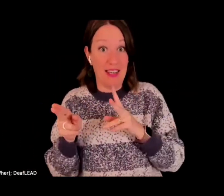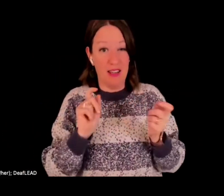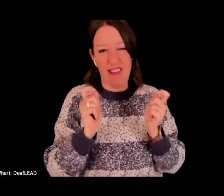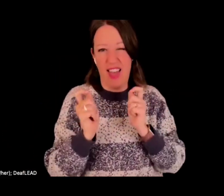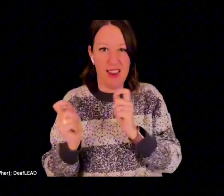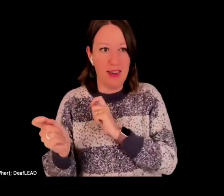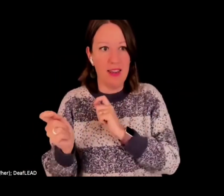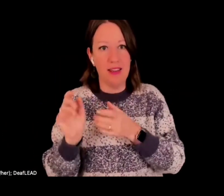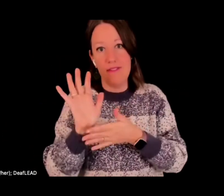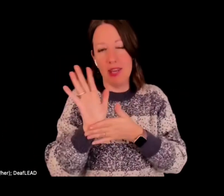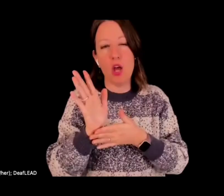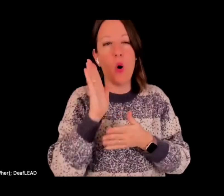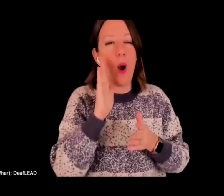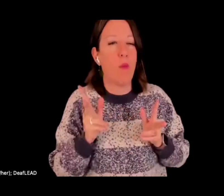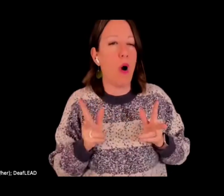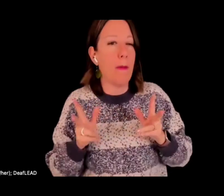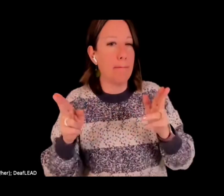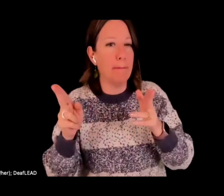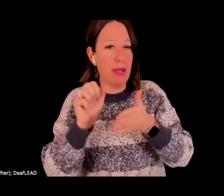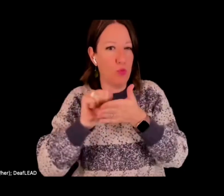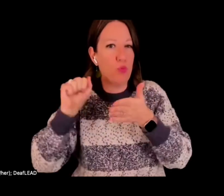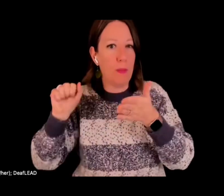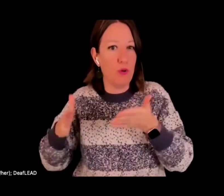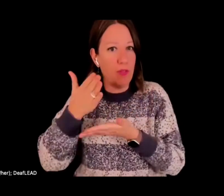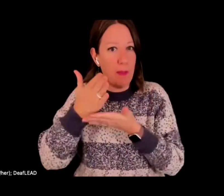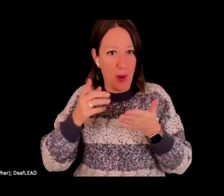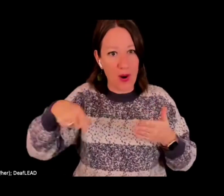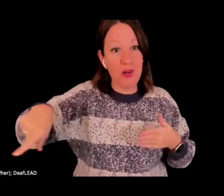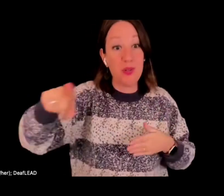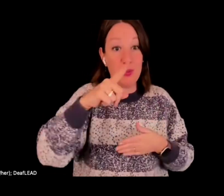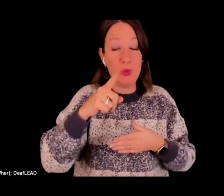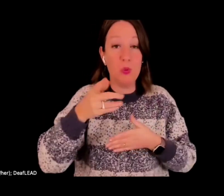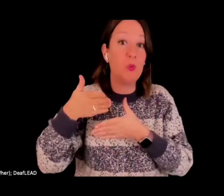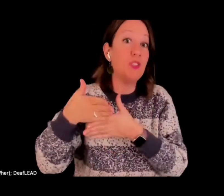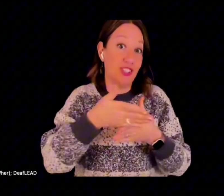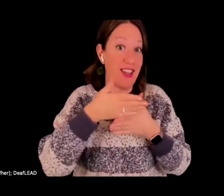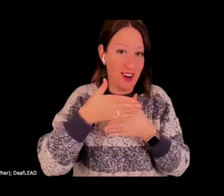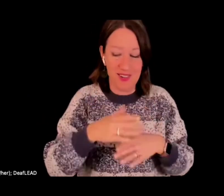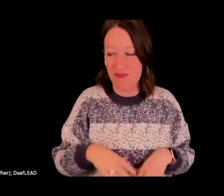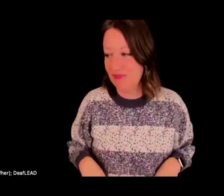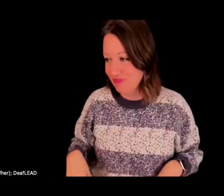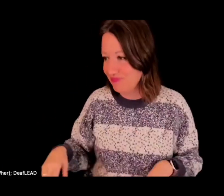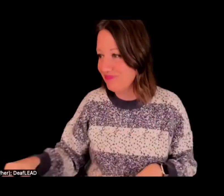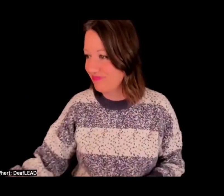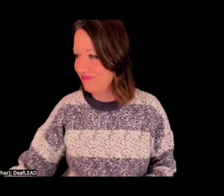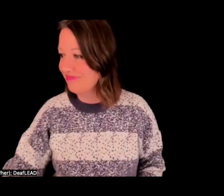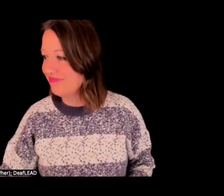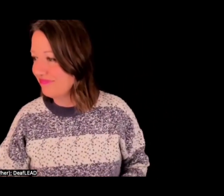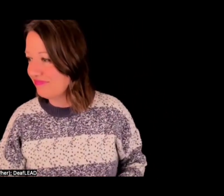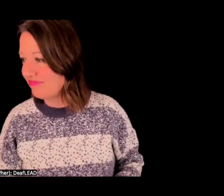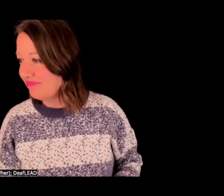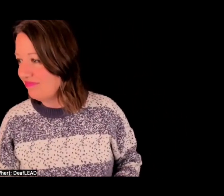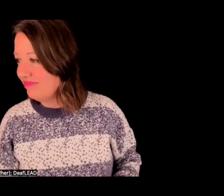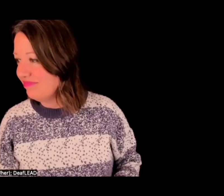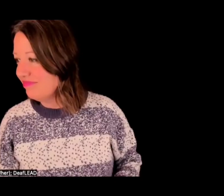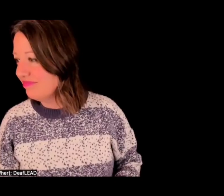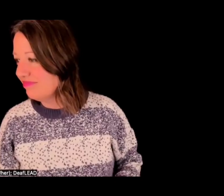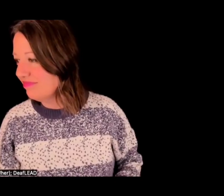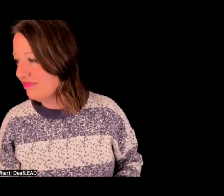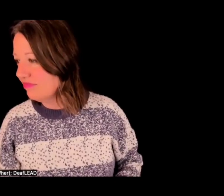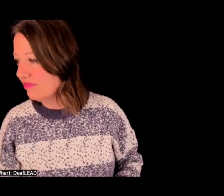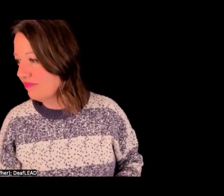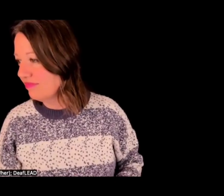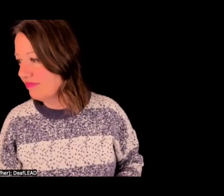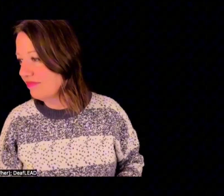camera, make any kind of comments you want, and we will edit that part of the video out. It will be removed from the recording that will be